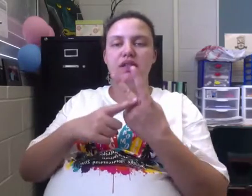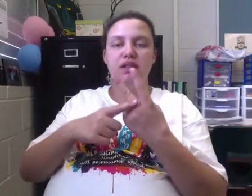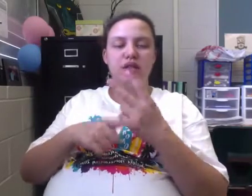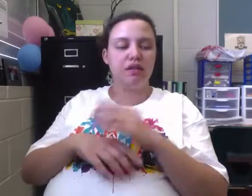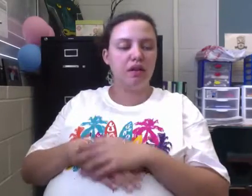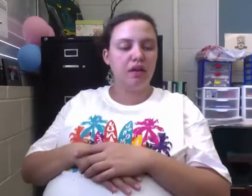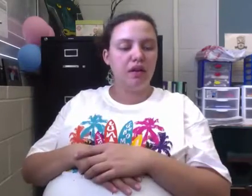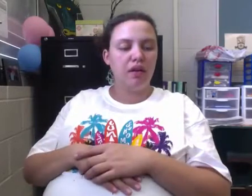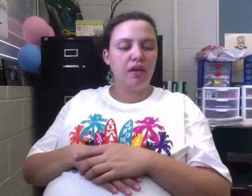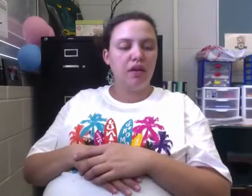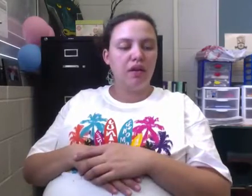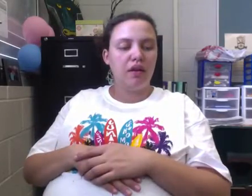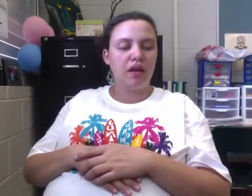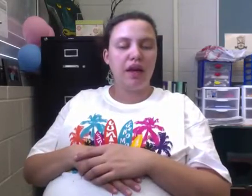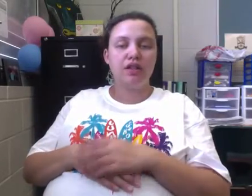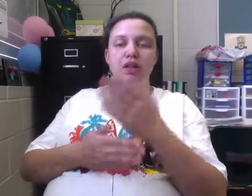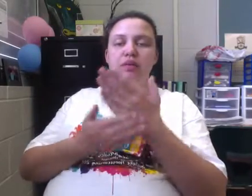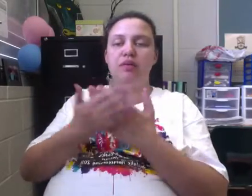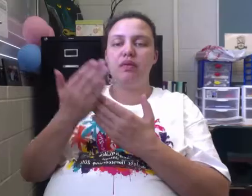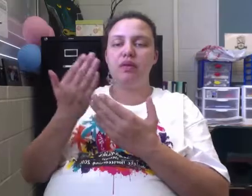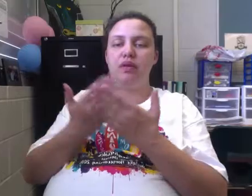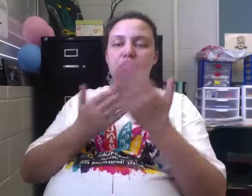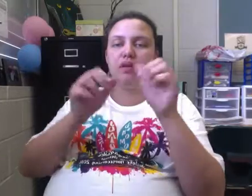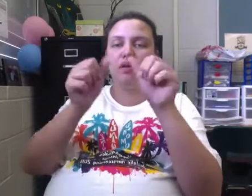gymnastics, hand shape.